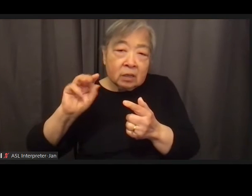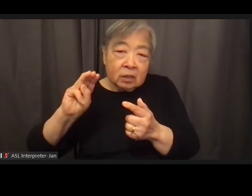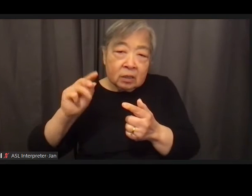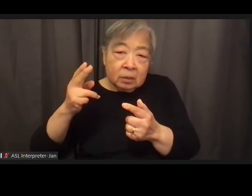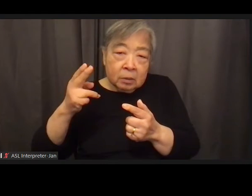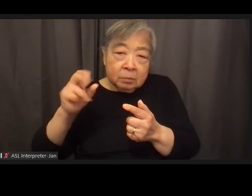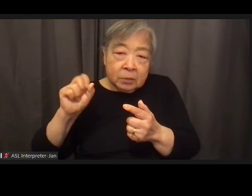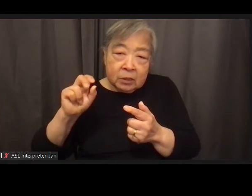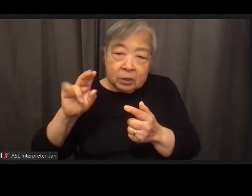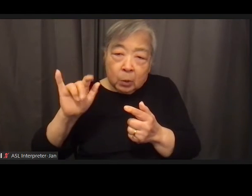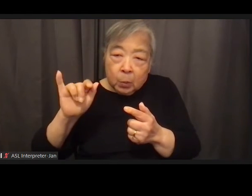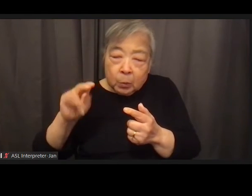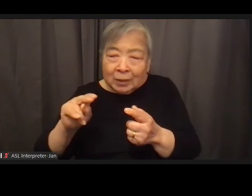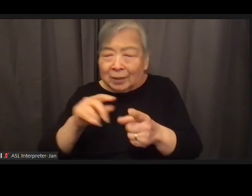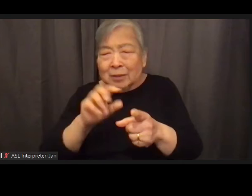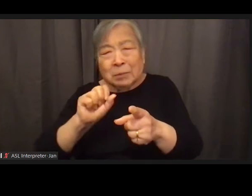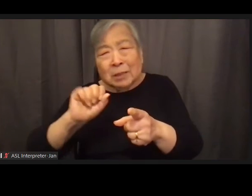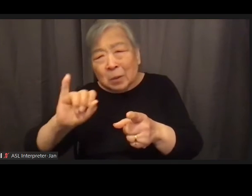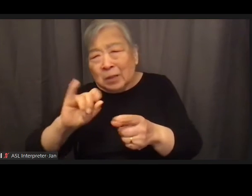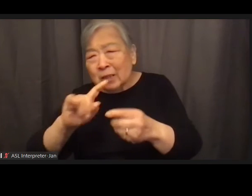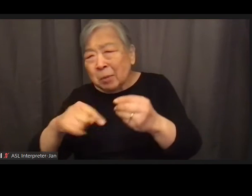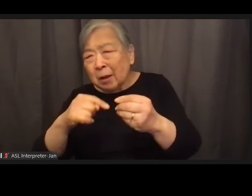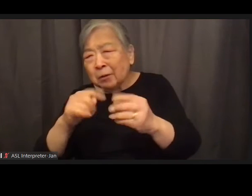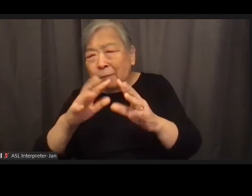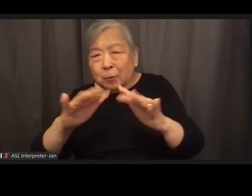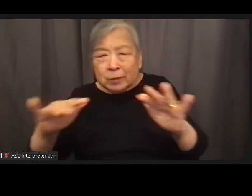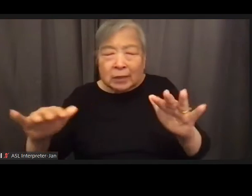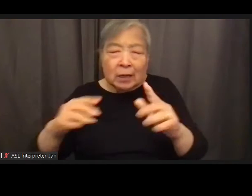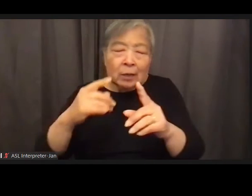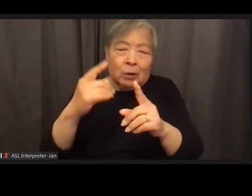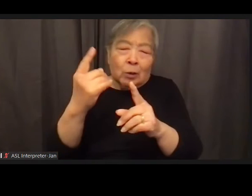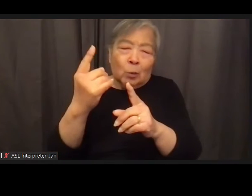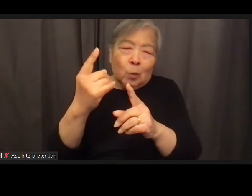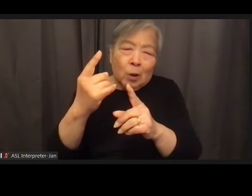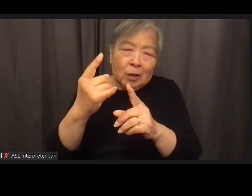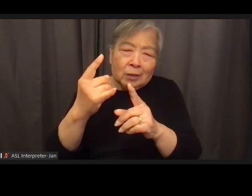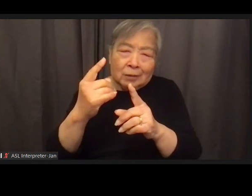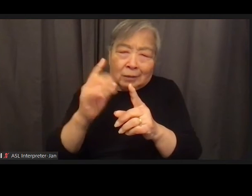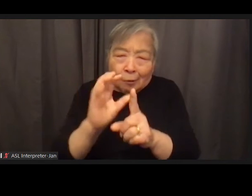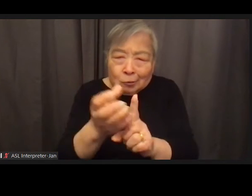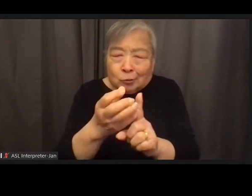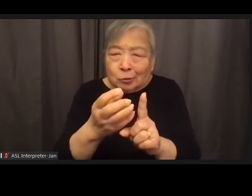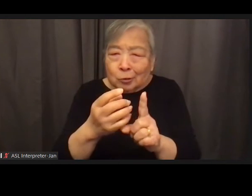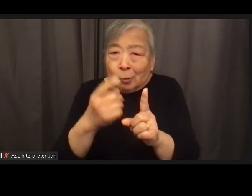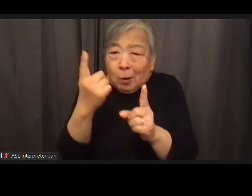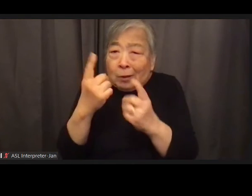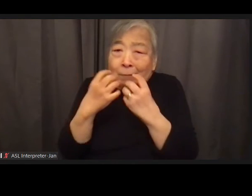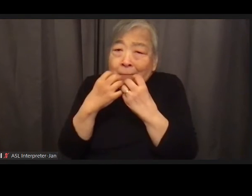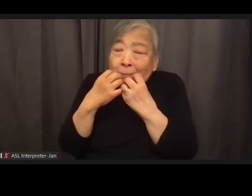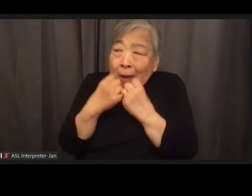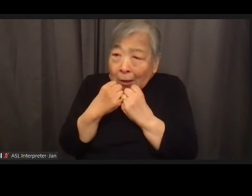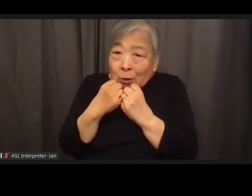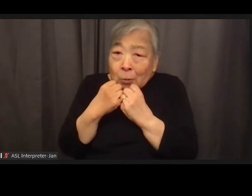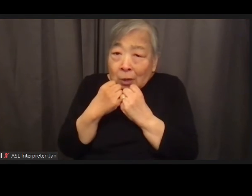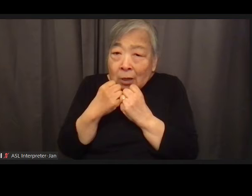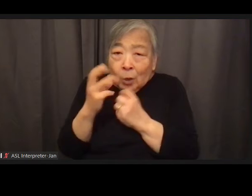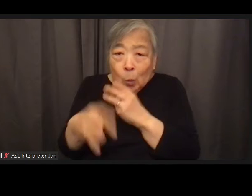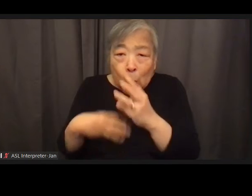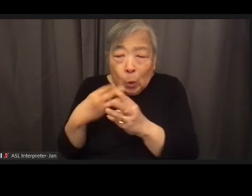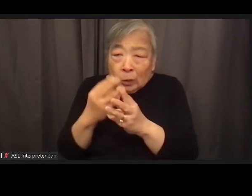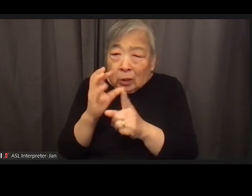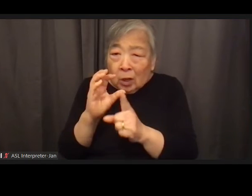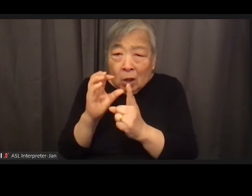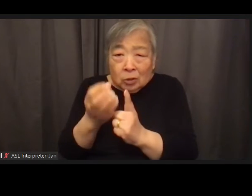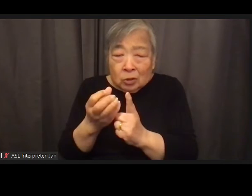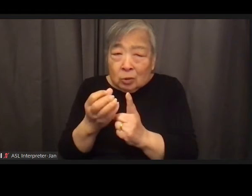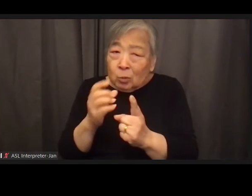it's about diversity, it's about cultures. I mean, there's one of the grand challenges is called valuing world cultures. Well, that's exactly what